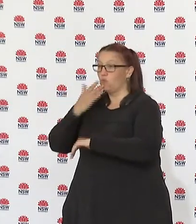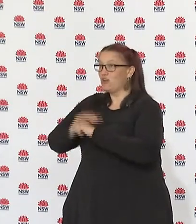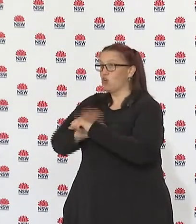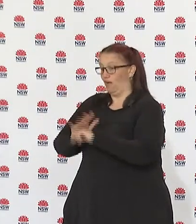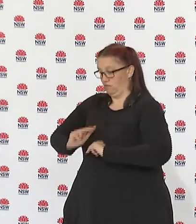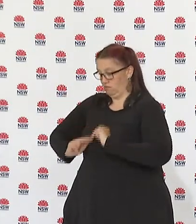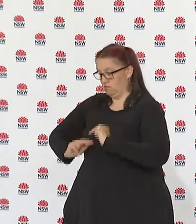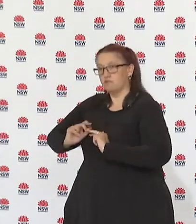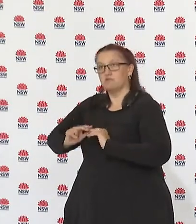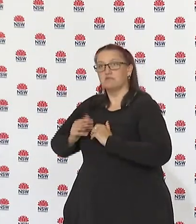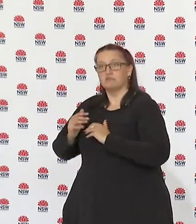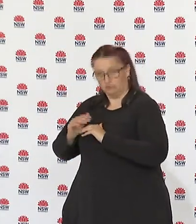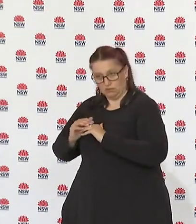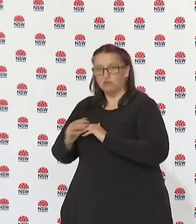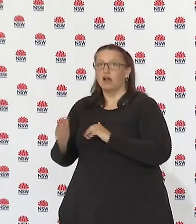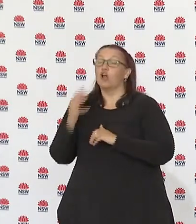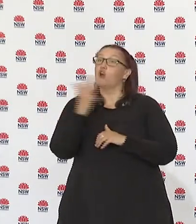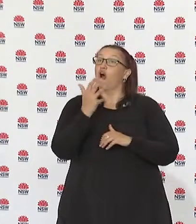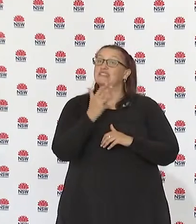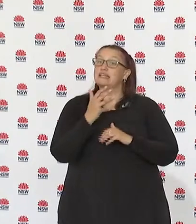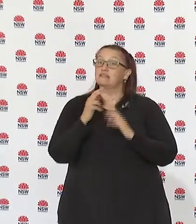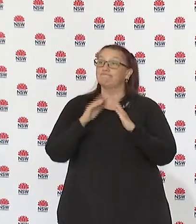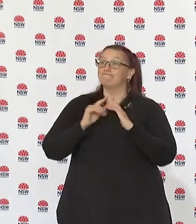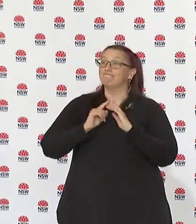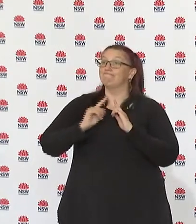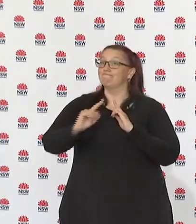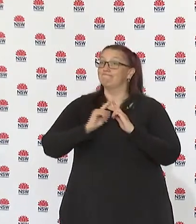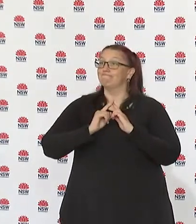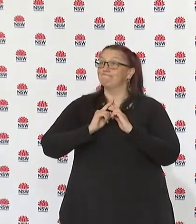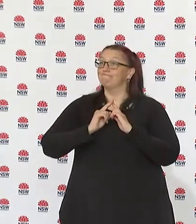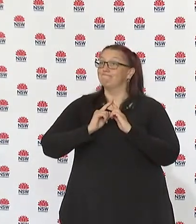infectious period, and 60 were infectious in the community.